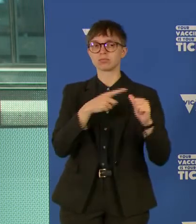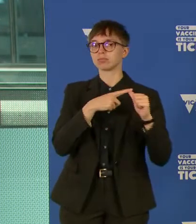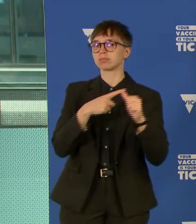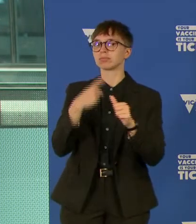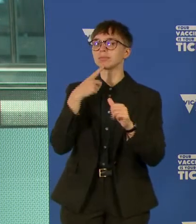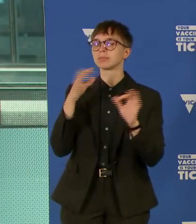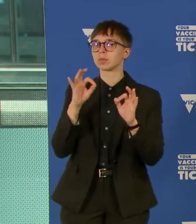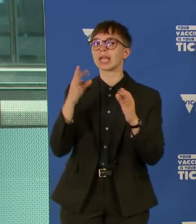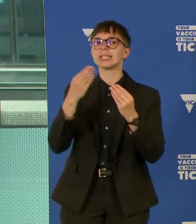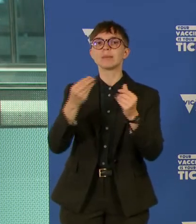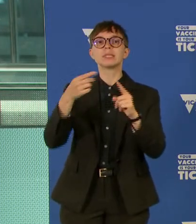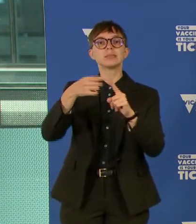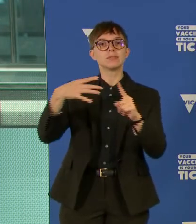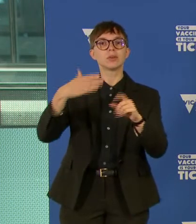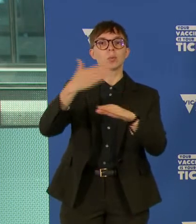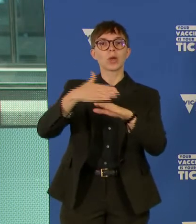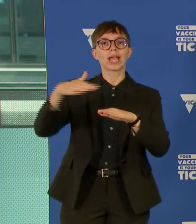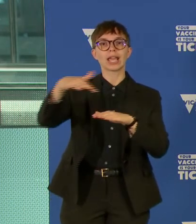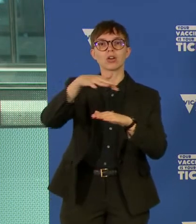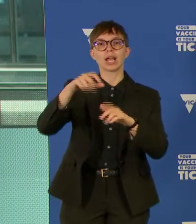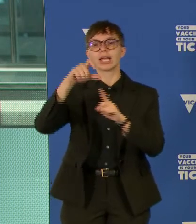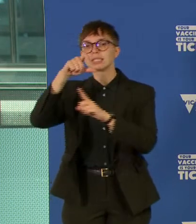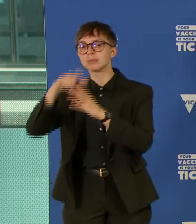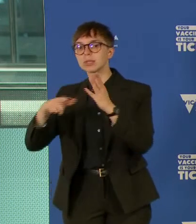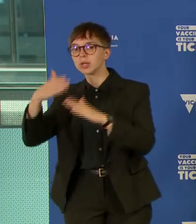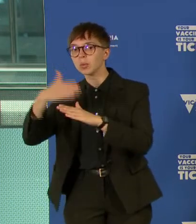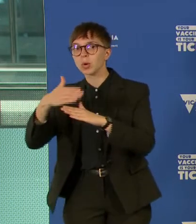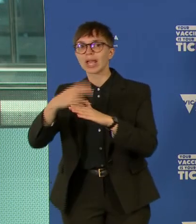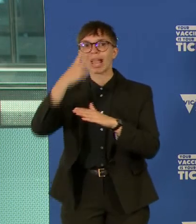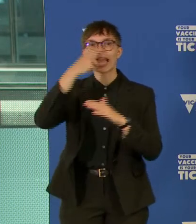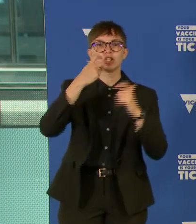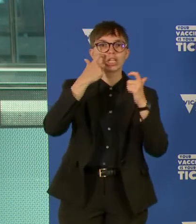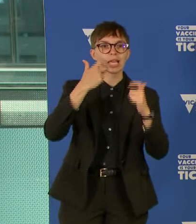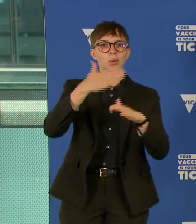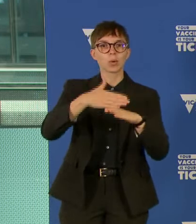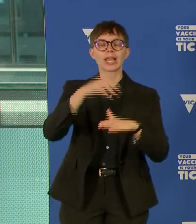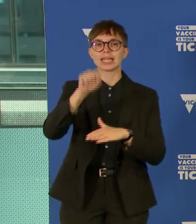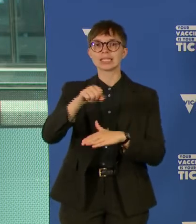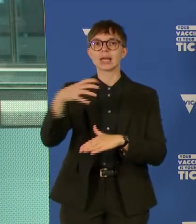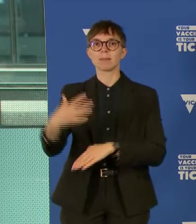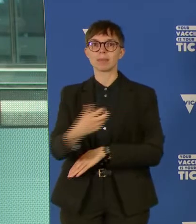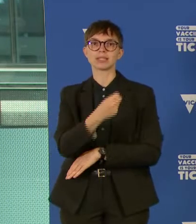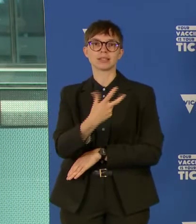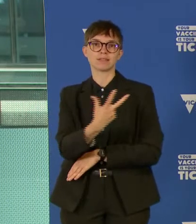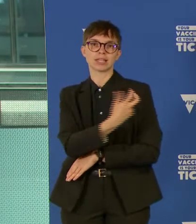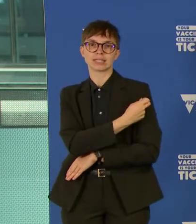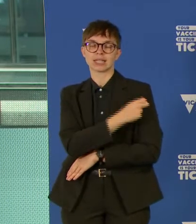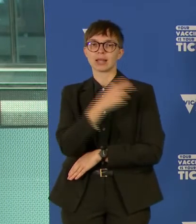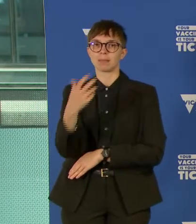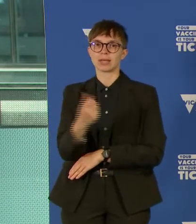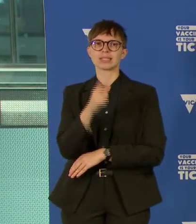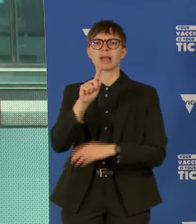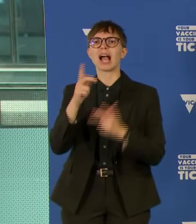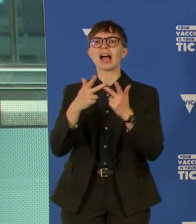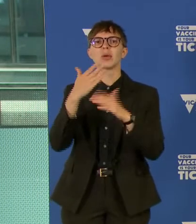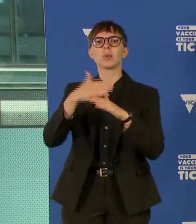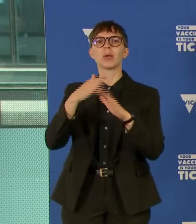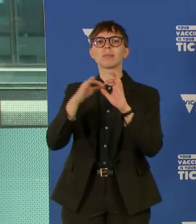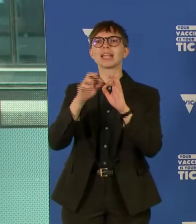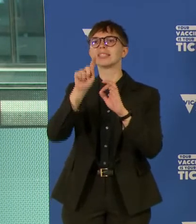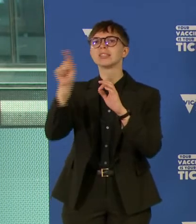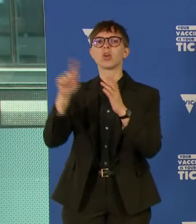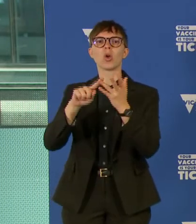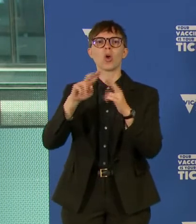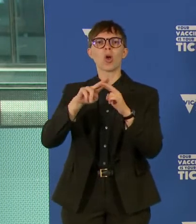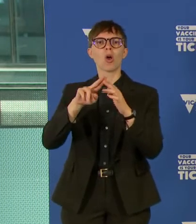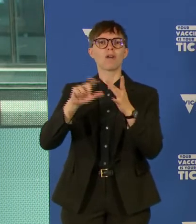those critical or high-risk industries. And the mask rules apply to primary school children as well? No, they don't. Oh, so that's